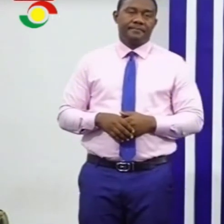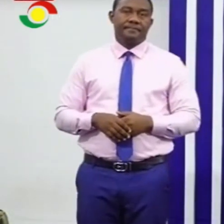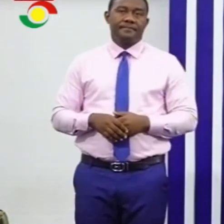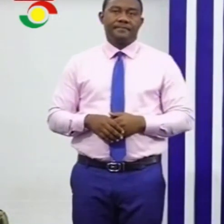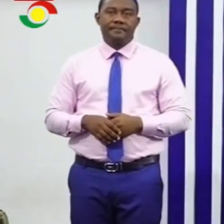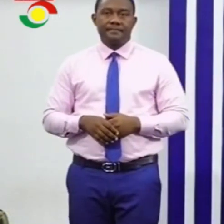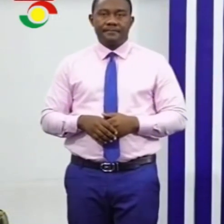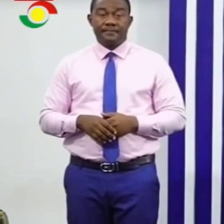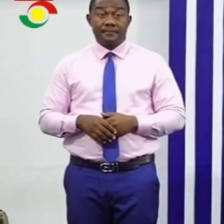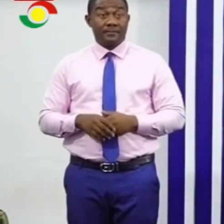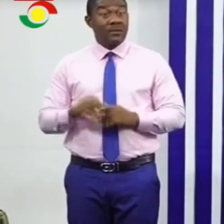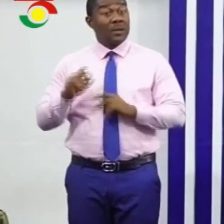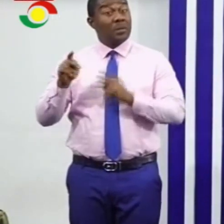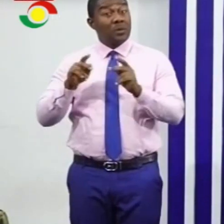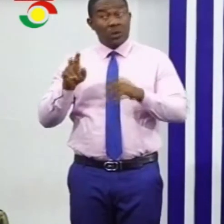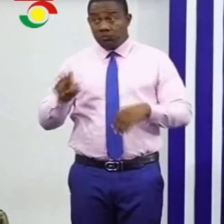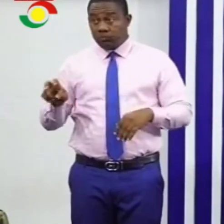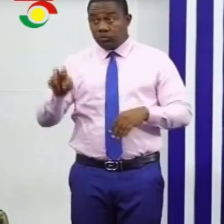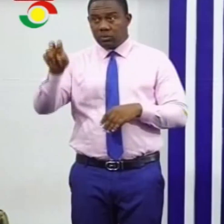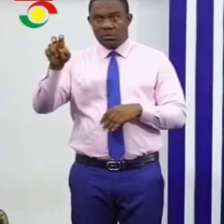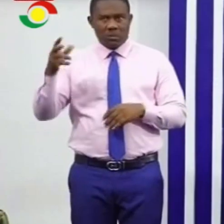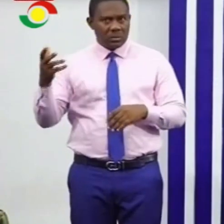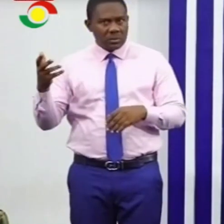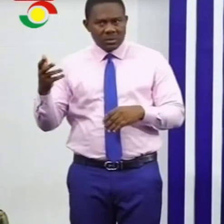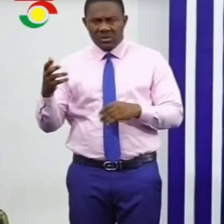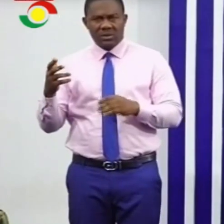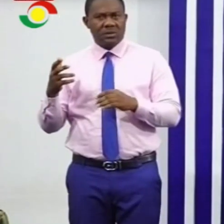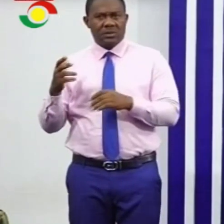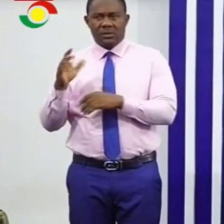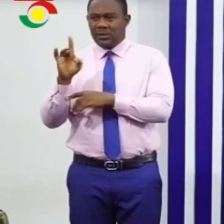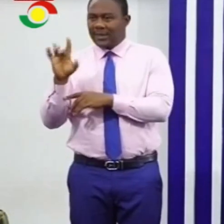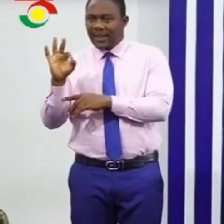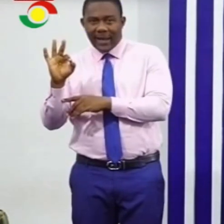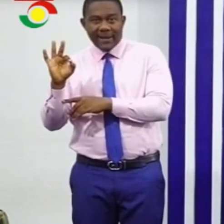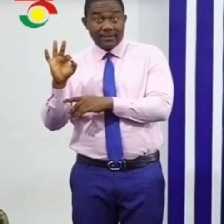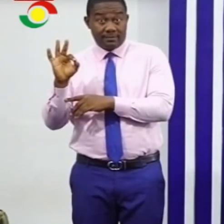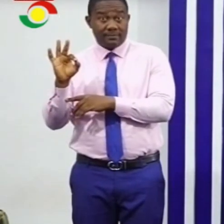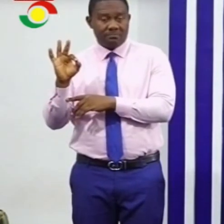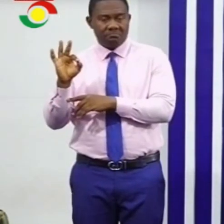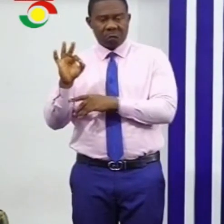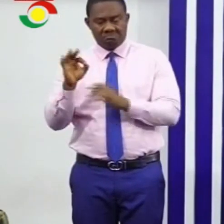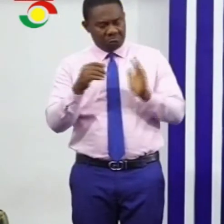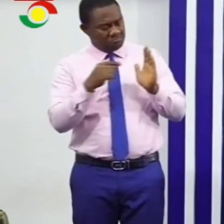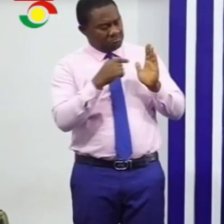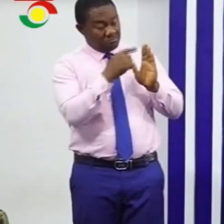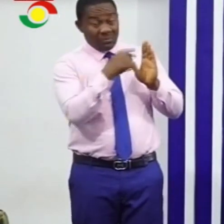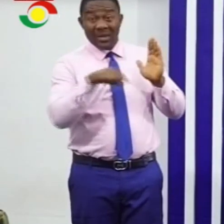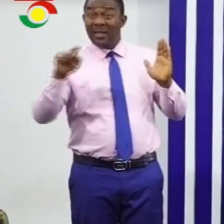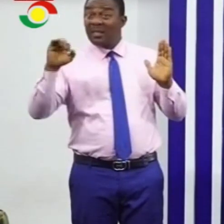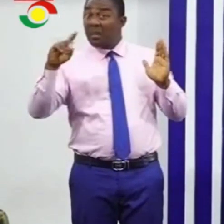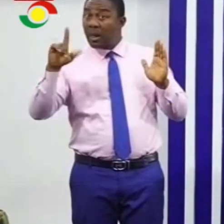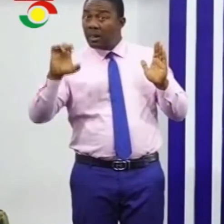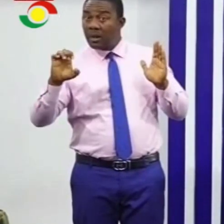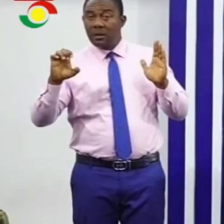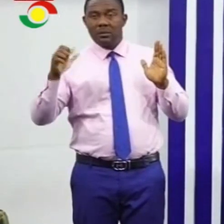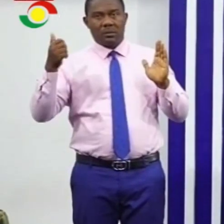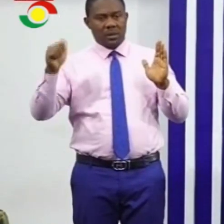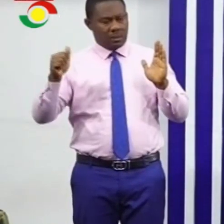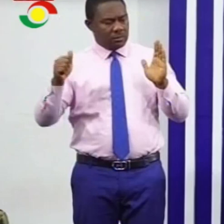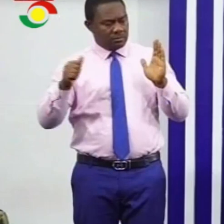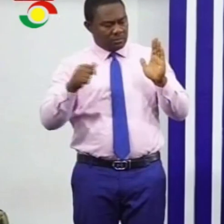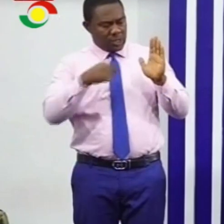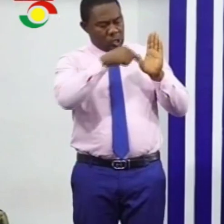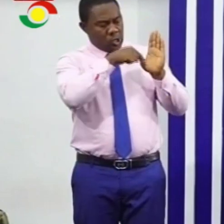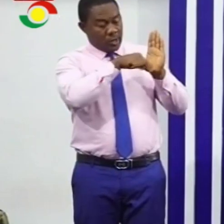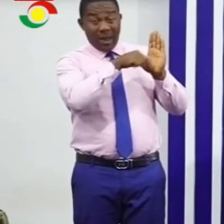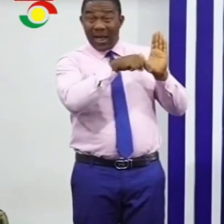Cases from travelers under mandatory quarantine remain 89. That is Tamale 10, Accra 79. Whereas cases from